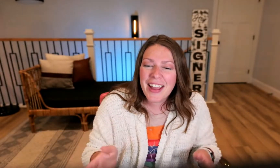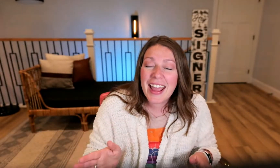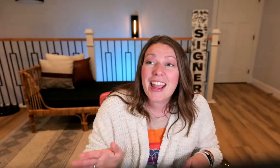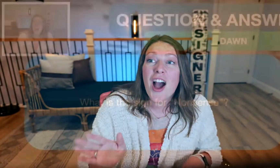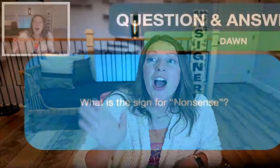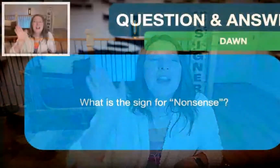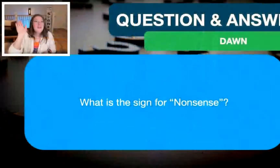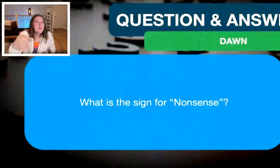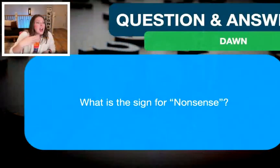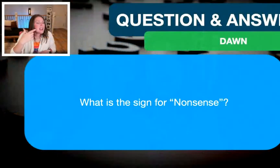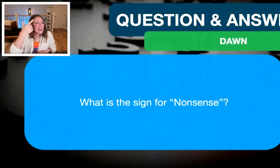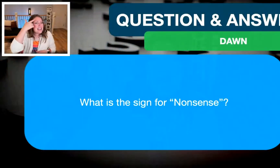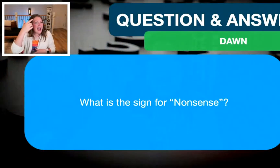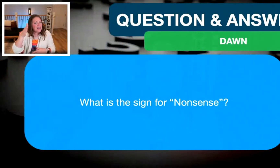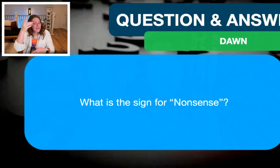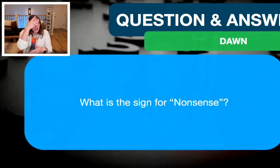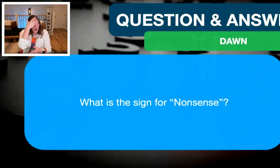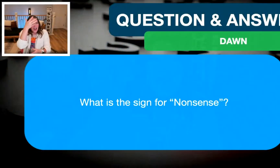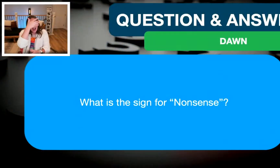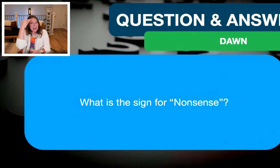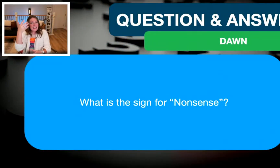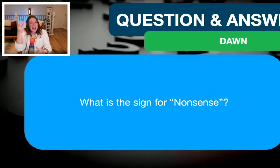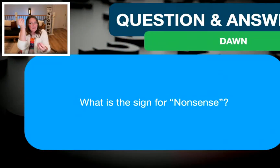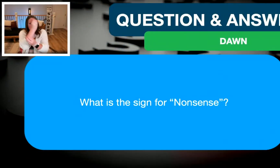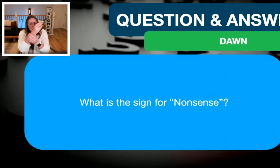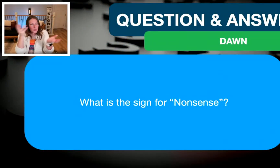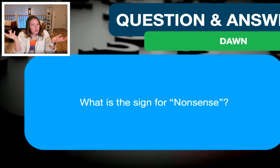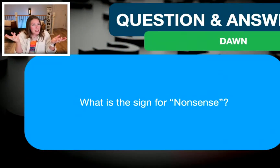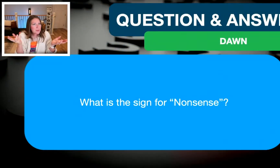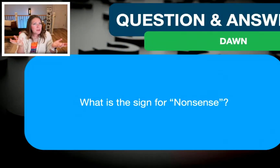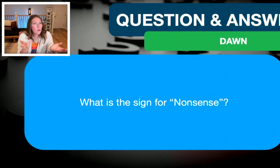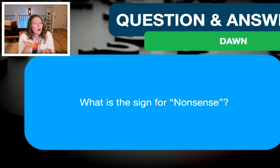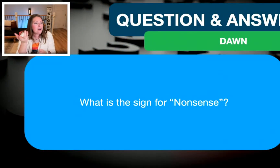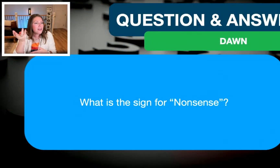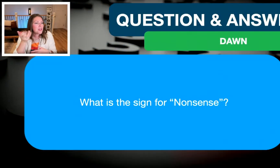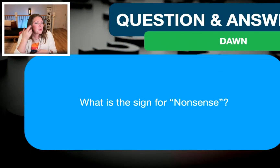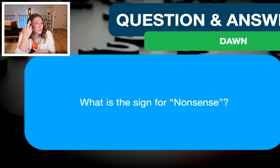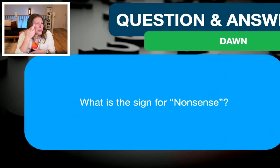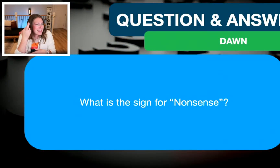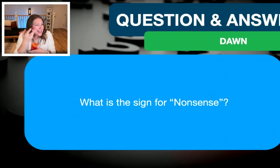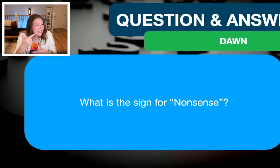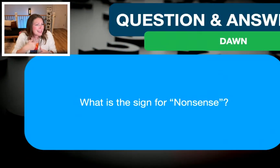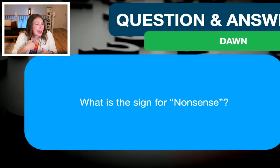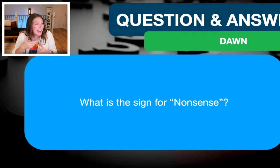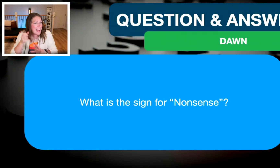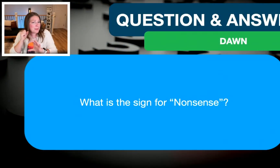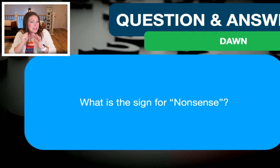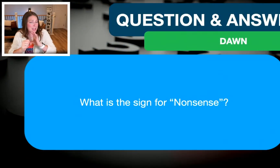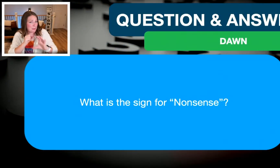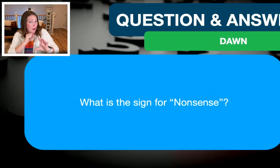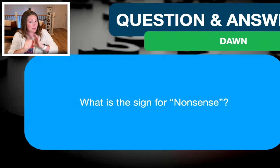Okay. Guys, I forgot. I never told you guys before the reason that I'm